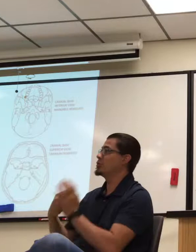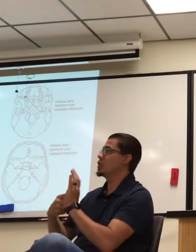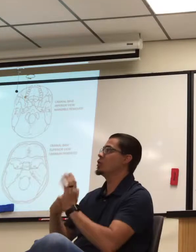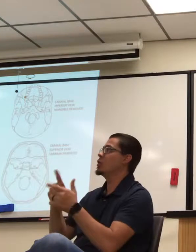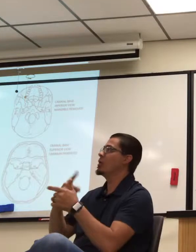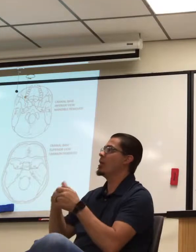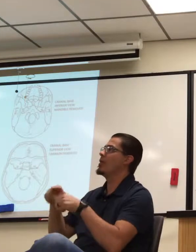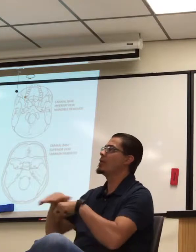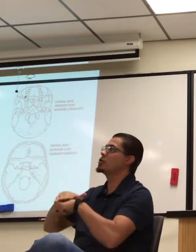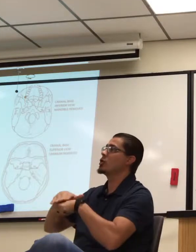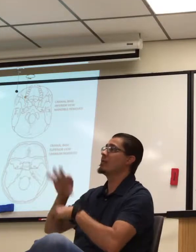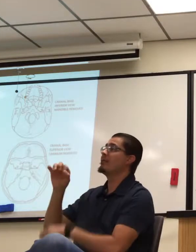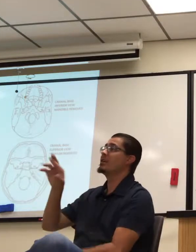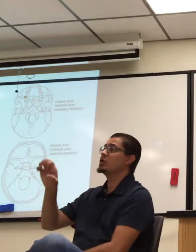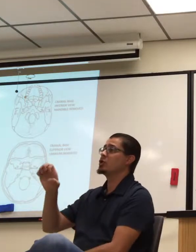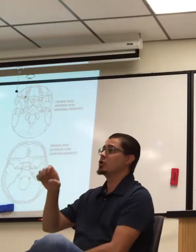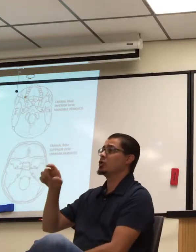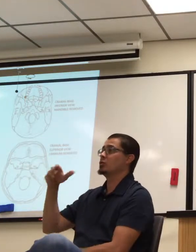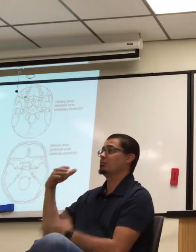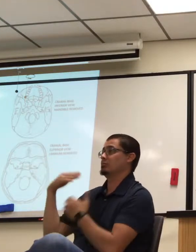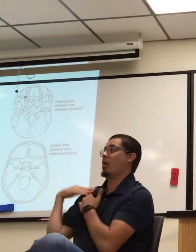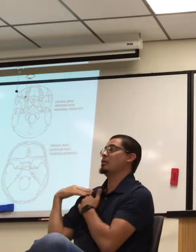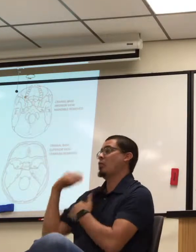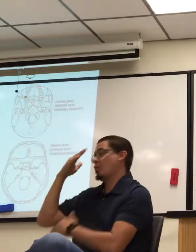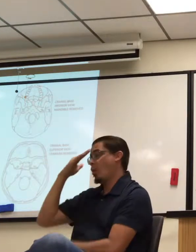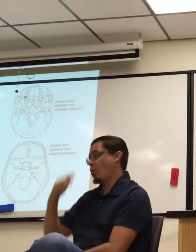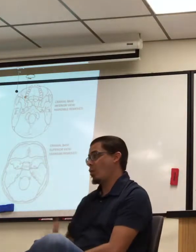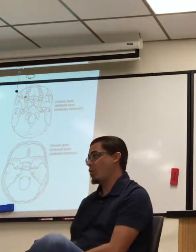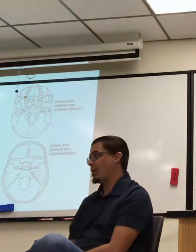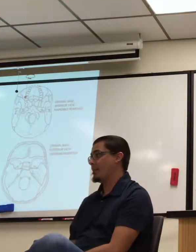all the surface features that you're responsible for.